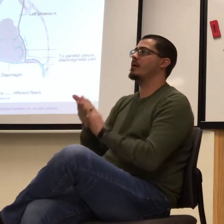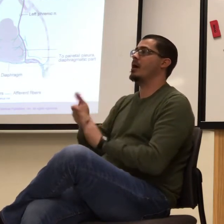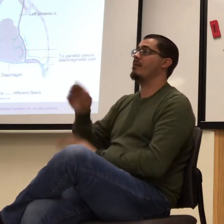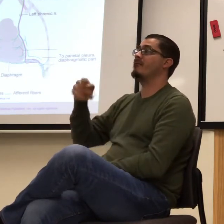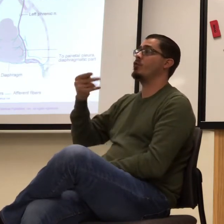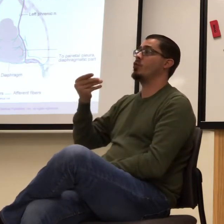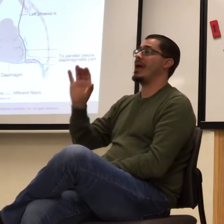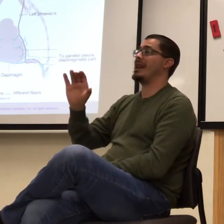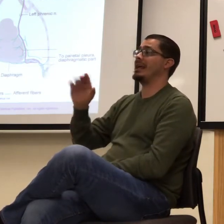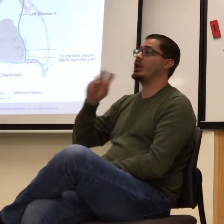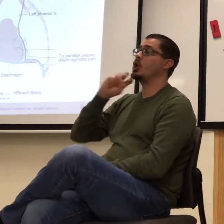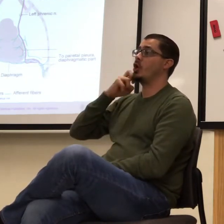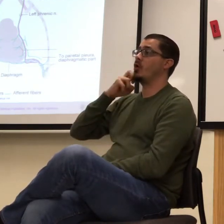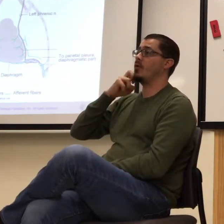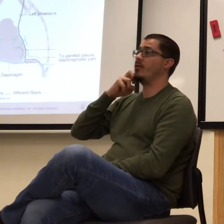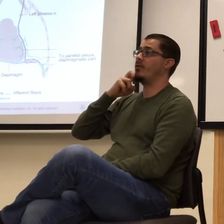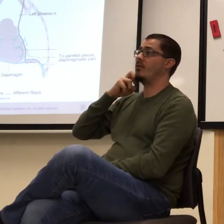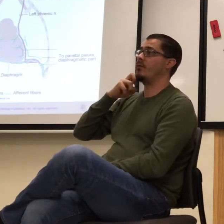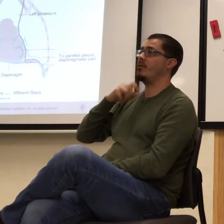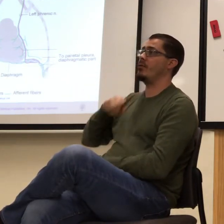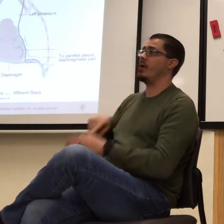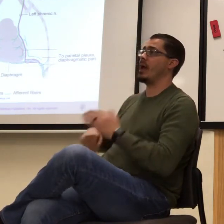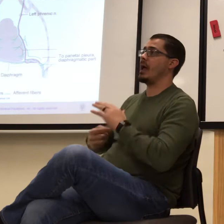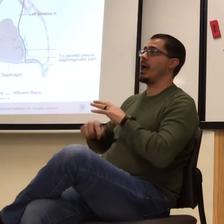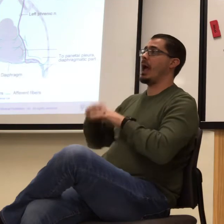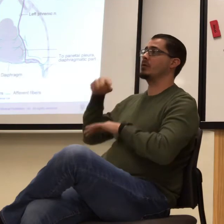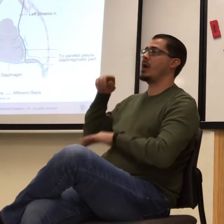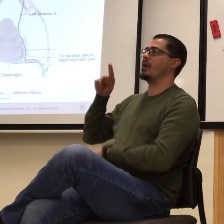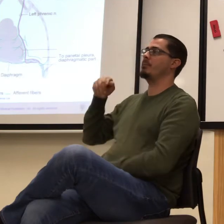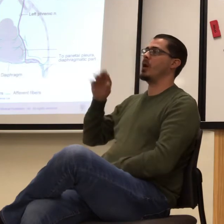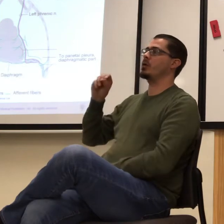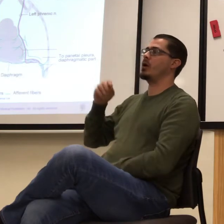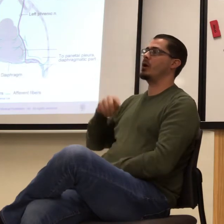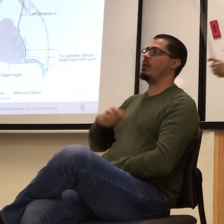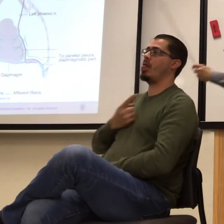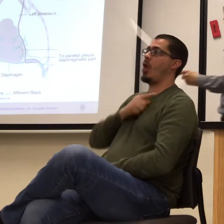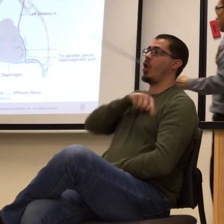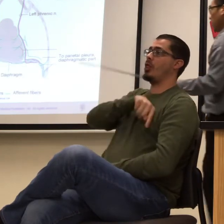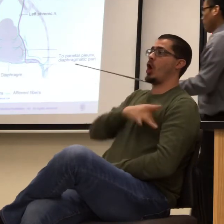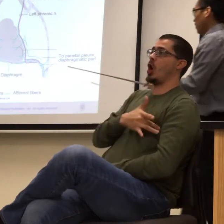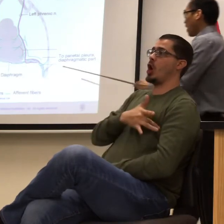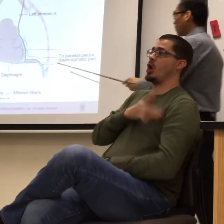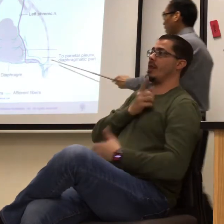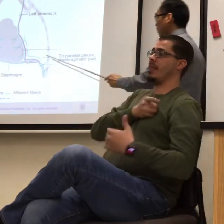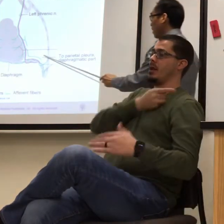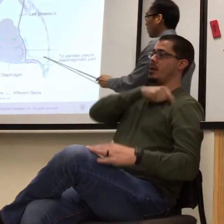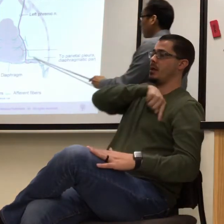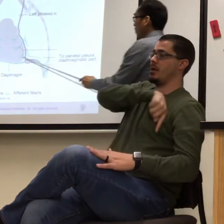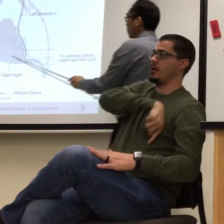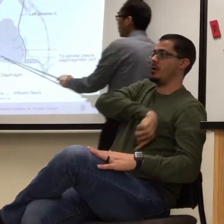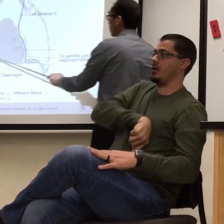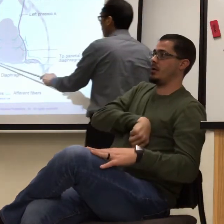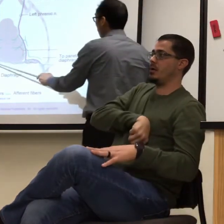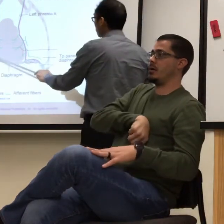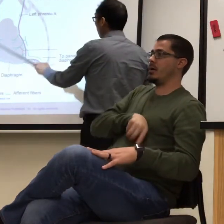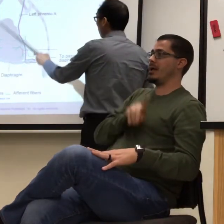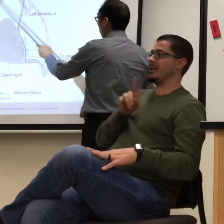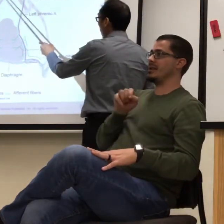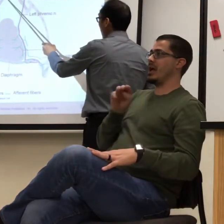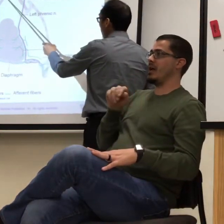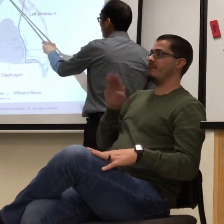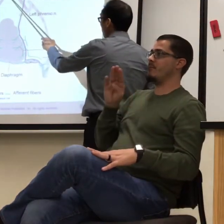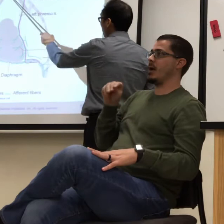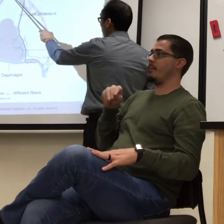They go outside the pericardium, along the heart, and they get to innervate the diaphragm down here. But they